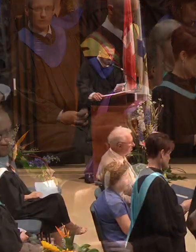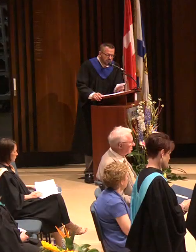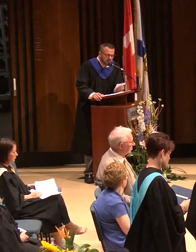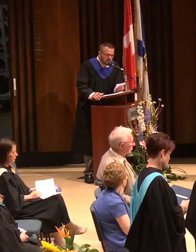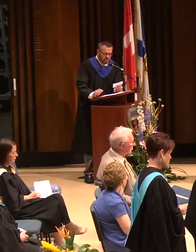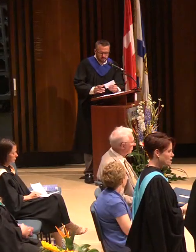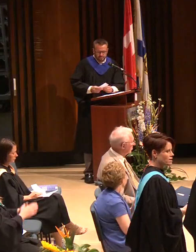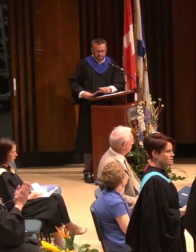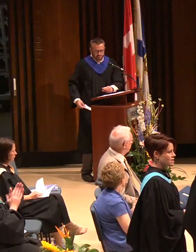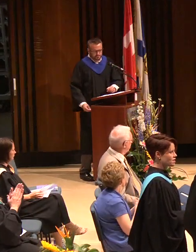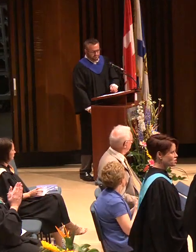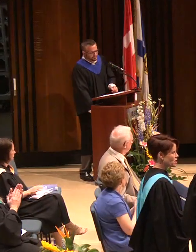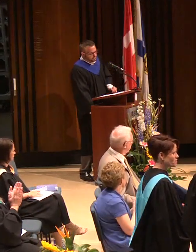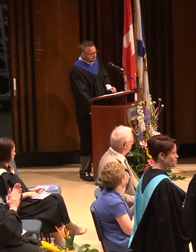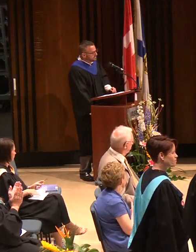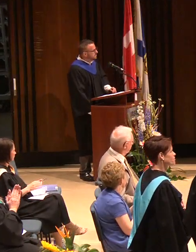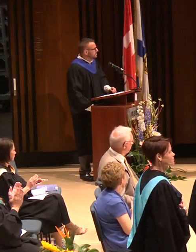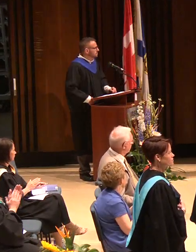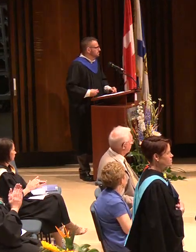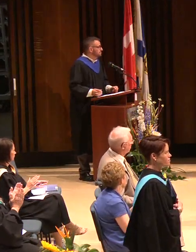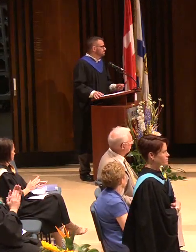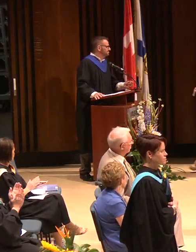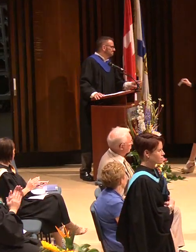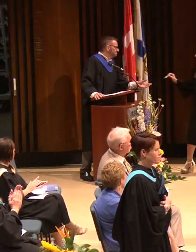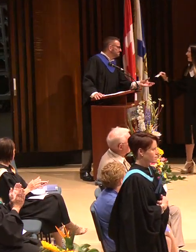Sasha Smith.